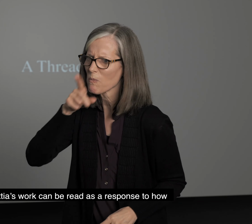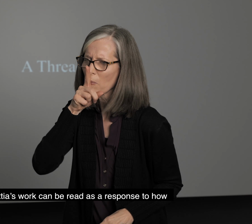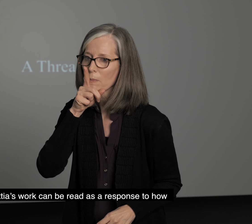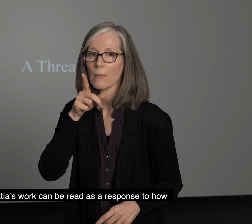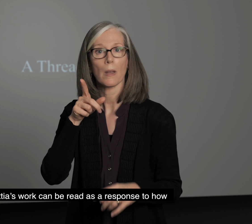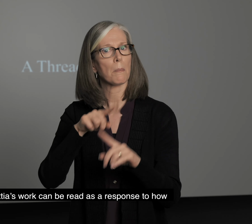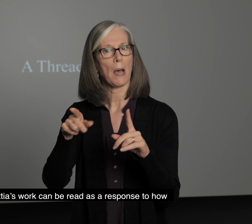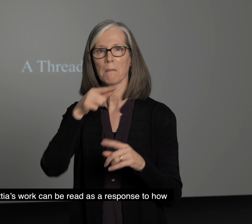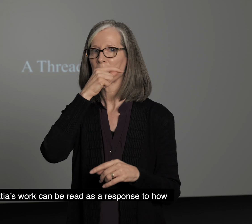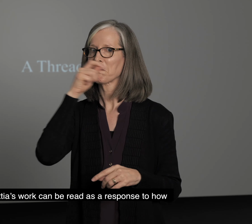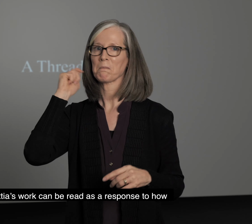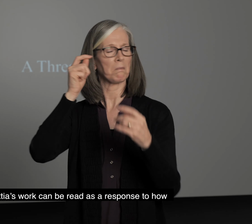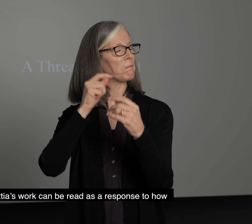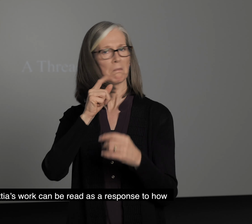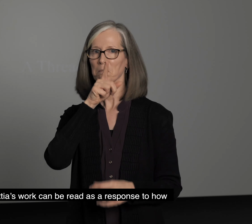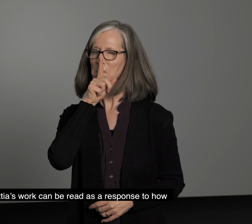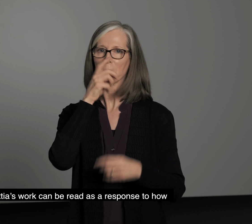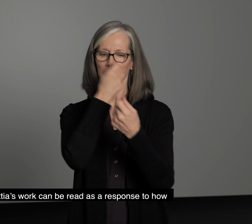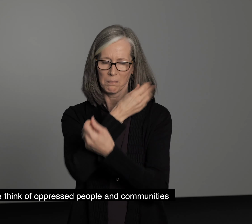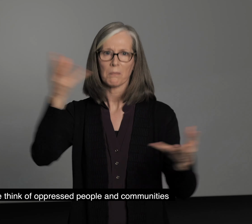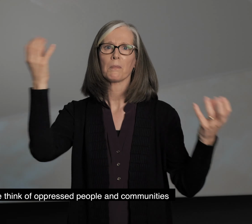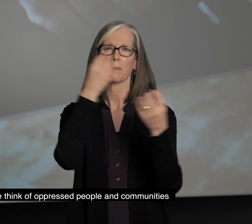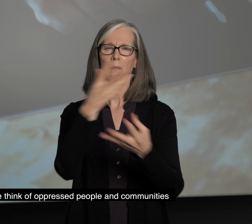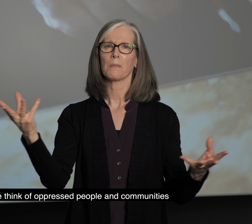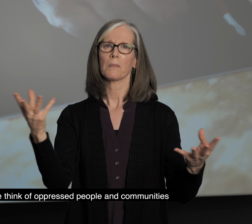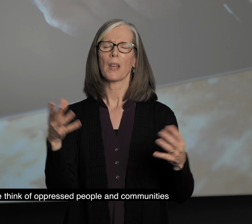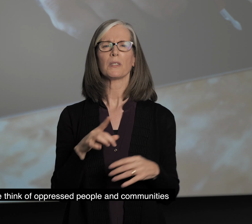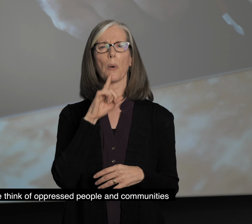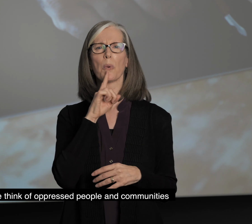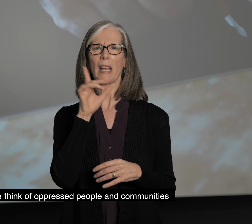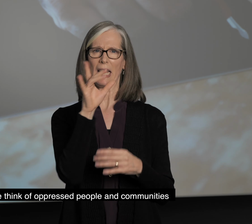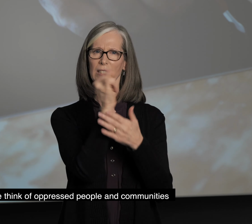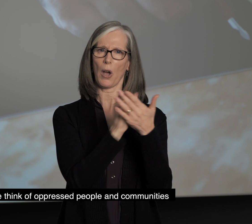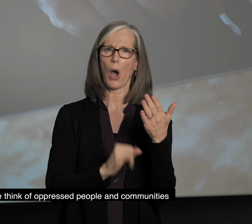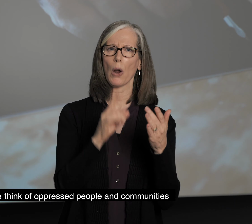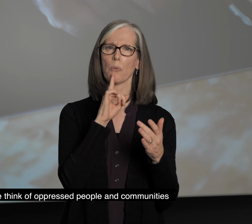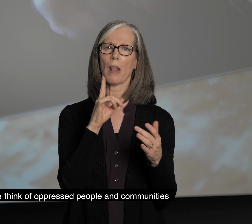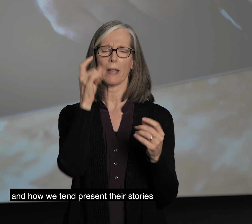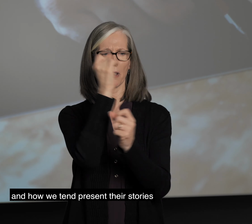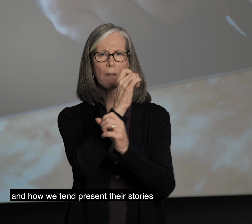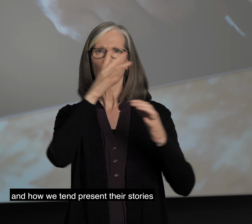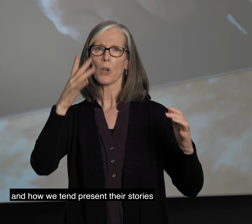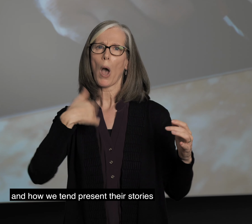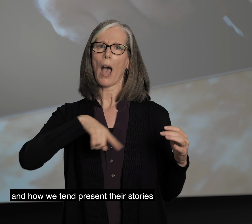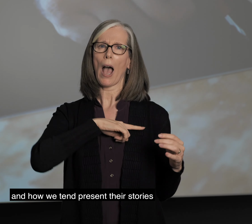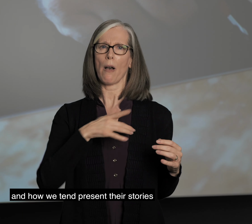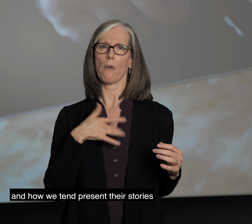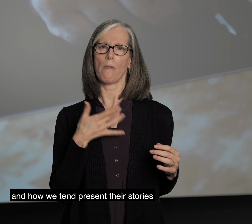Atiyah's work can be read as a response to how we think of oppressed people and communities, and how we tend to present their stories